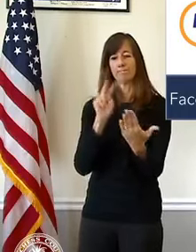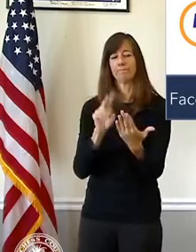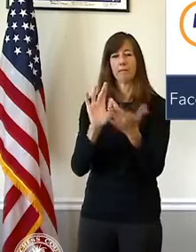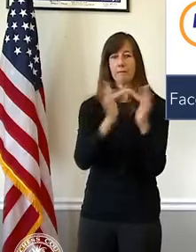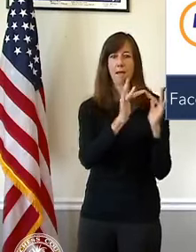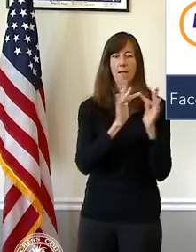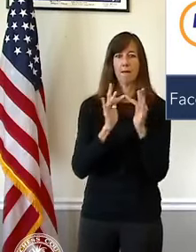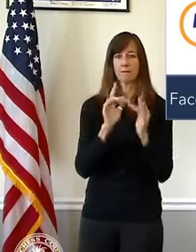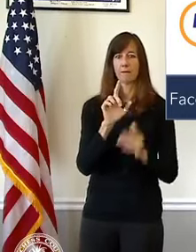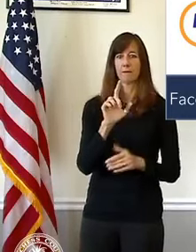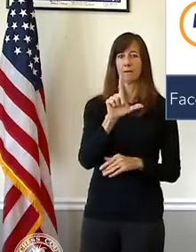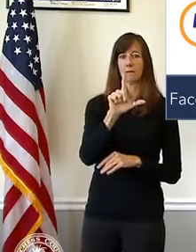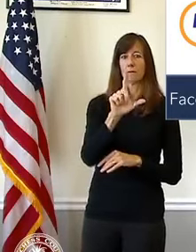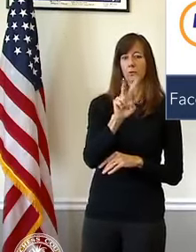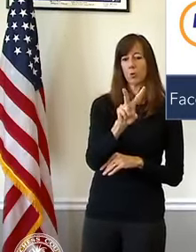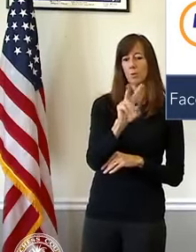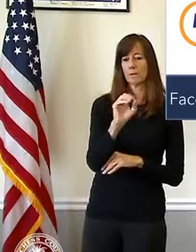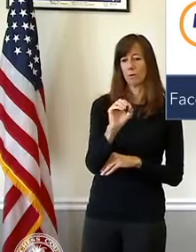2020census.gov.